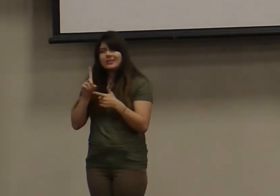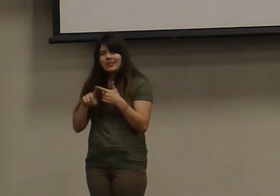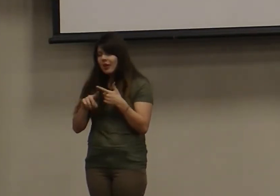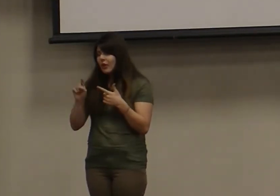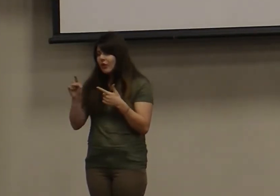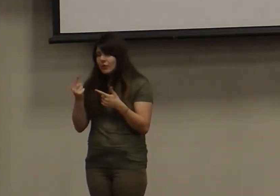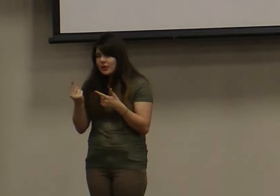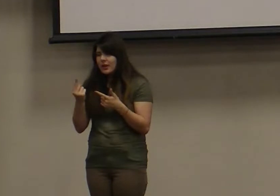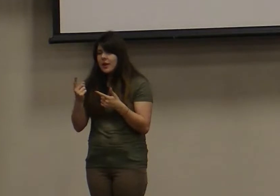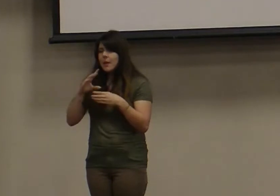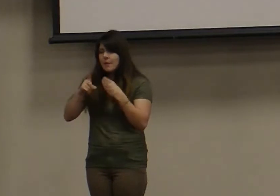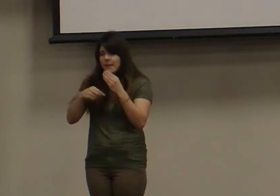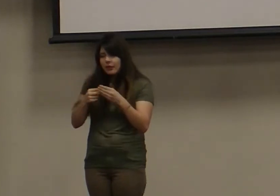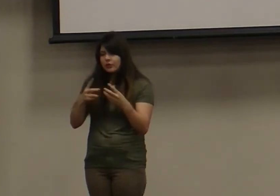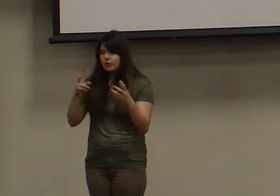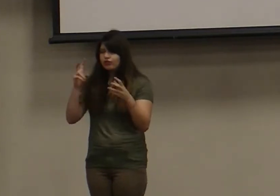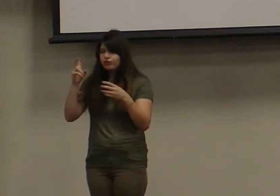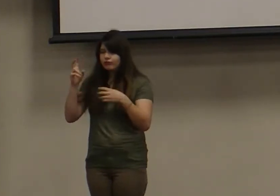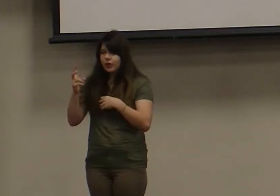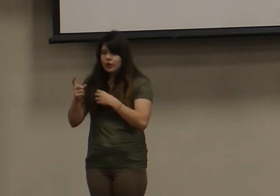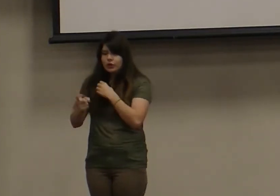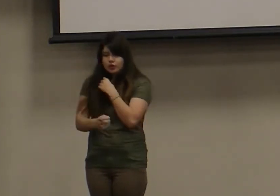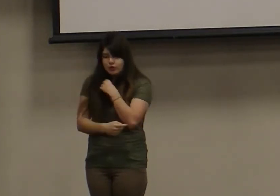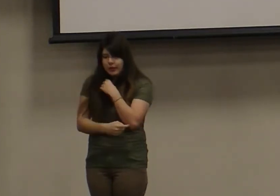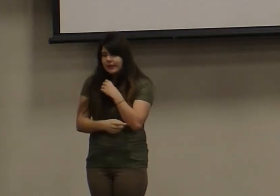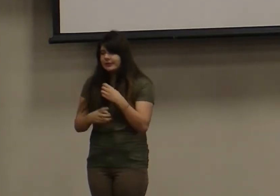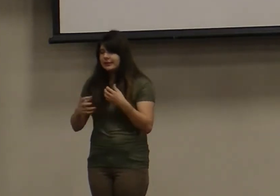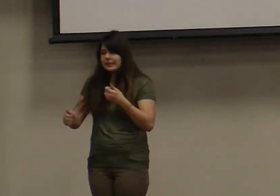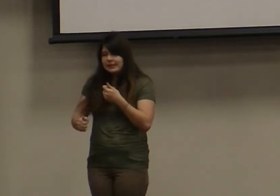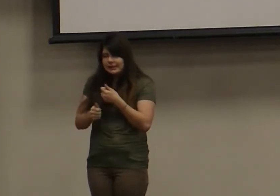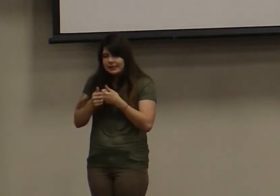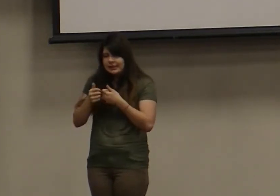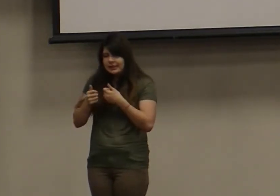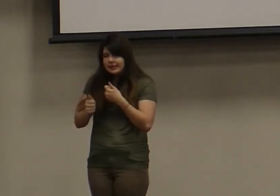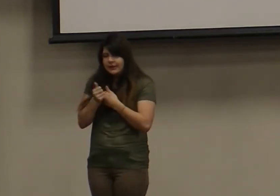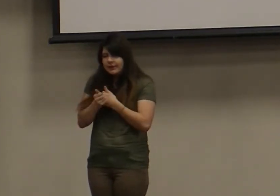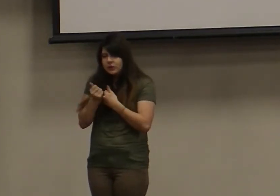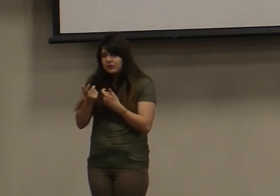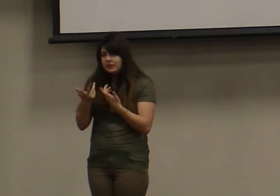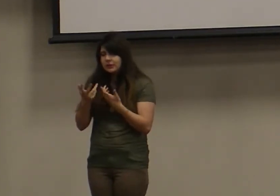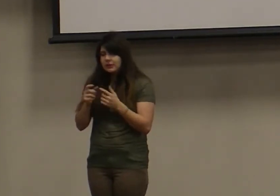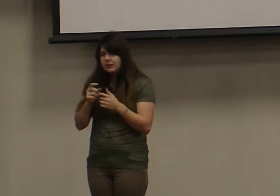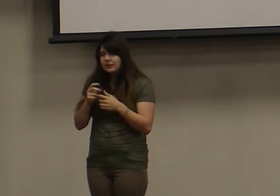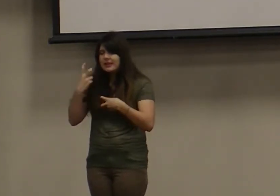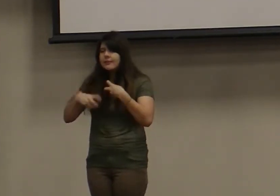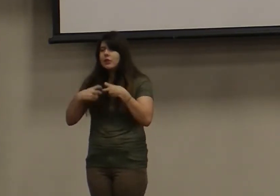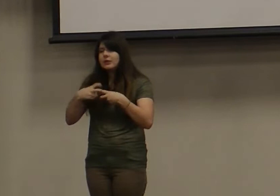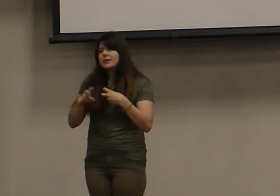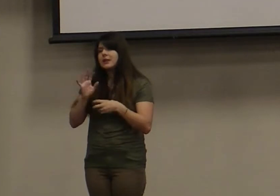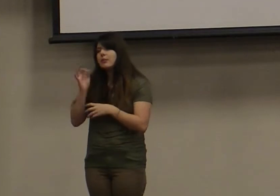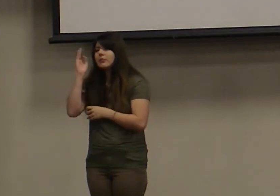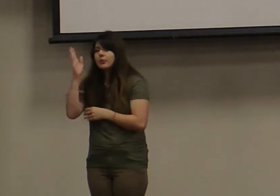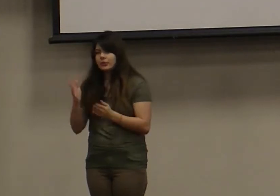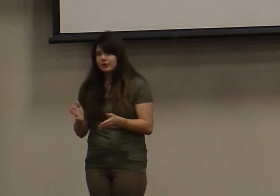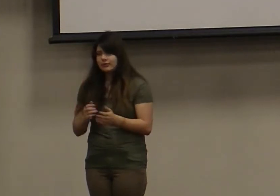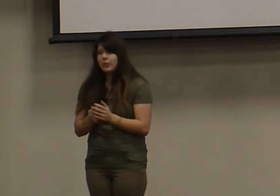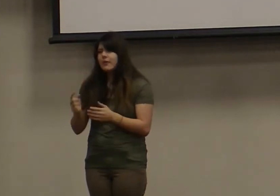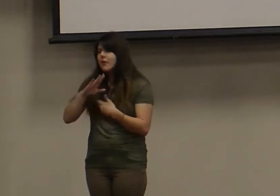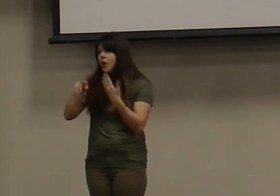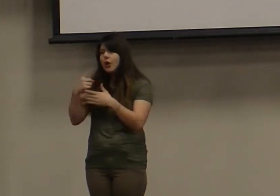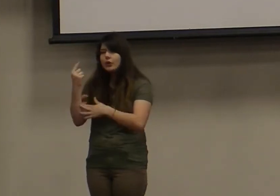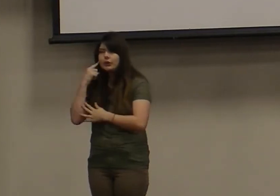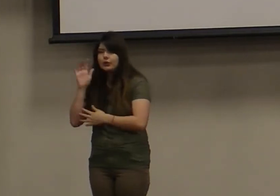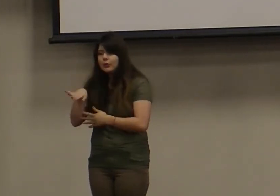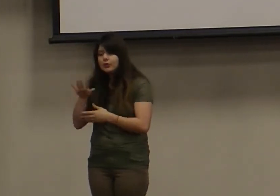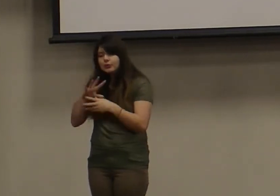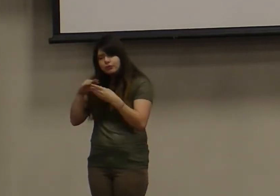about the trials and the difficulties of preachers. We've all heard those stories, haven't we? Those who come back